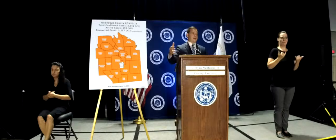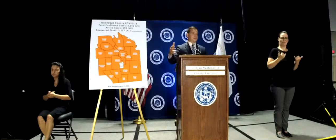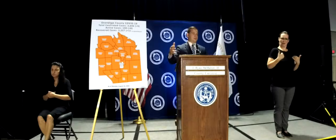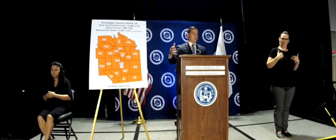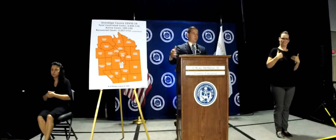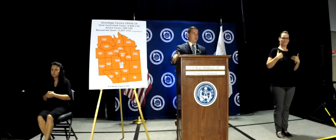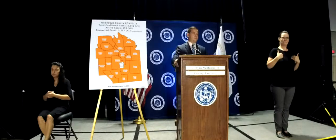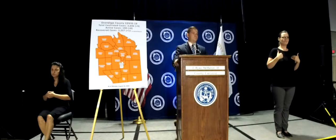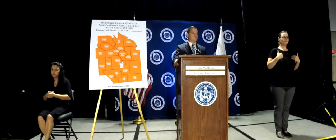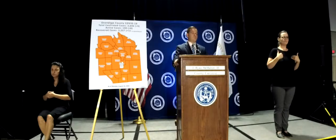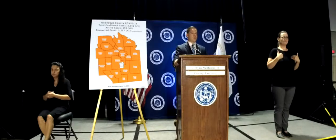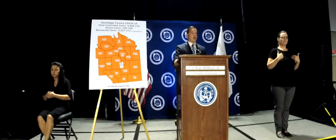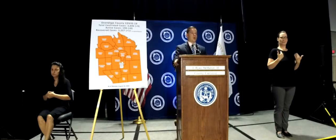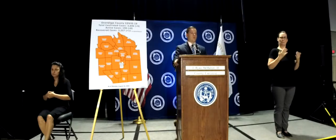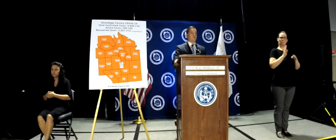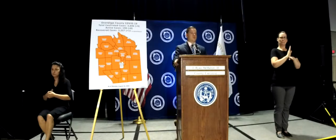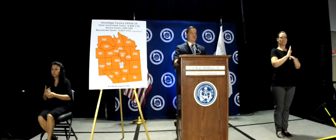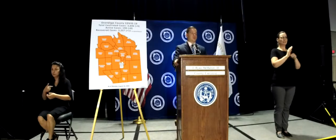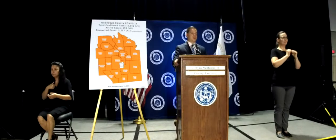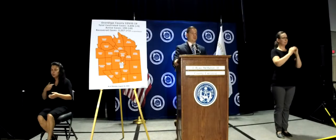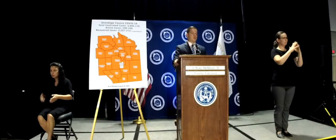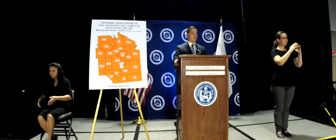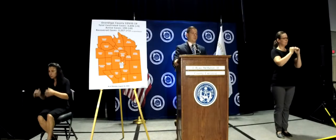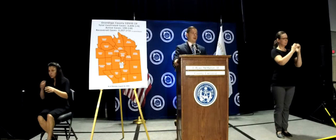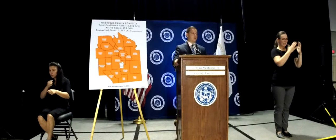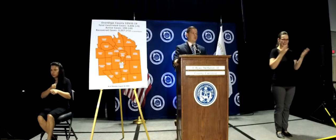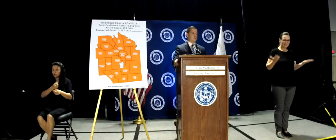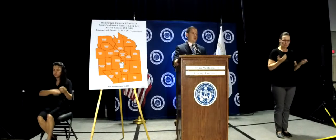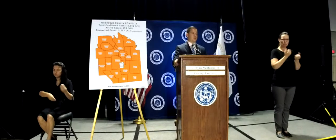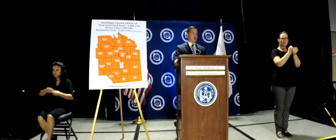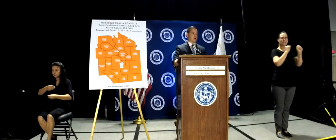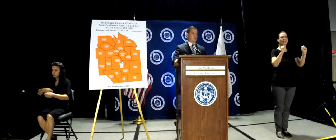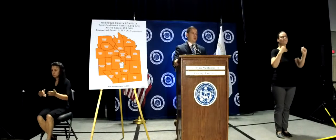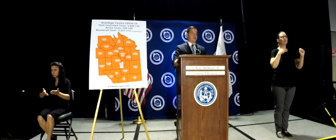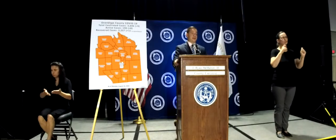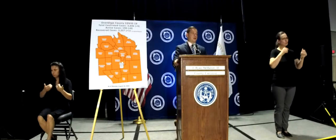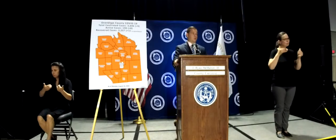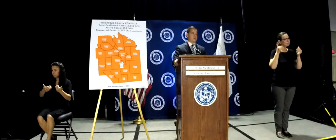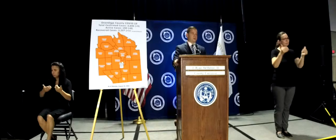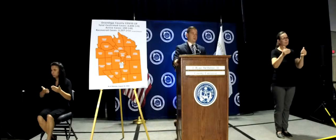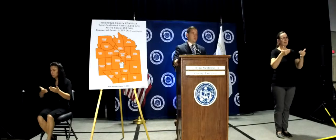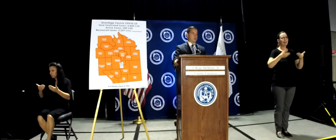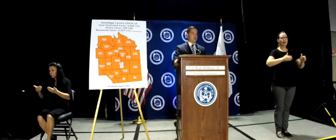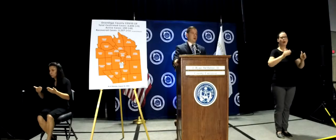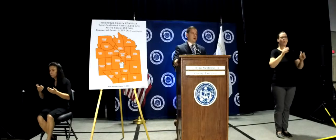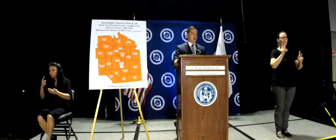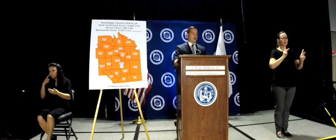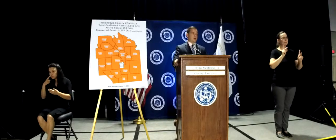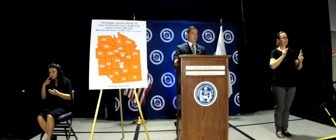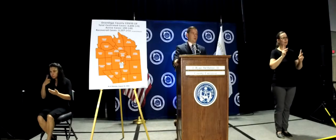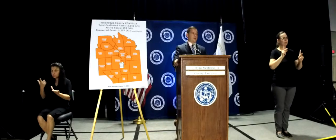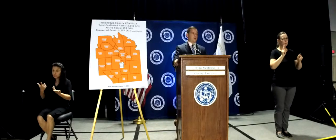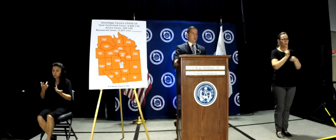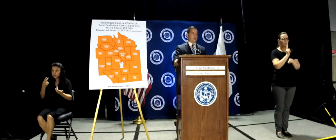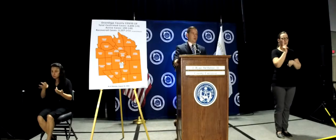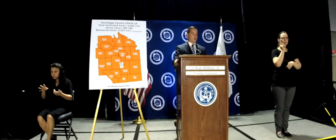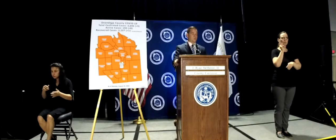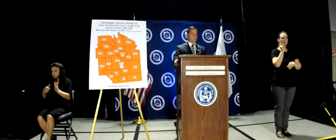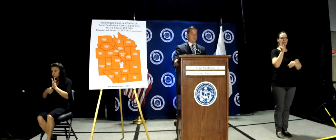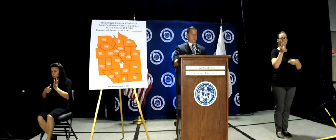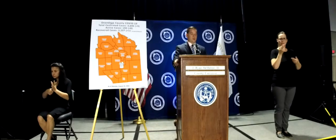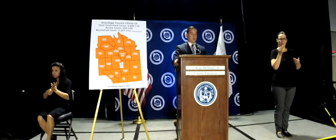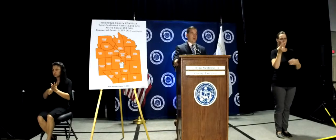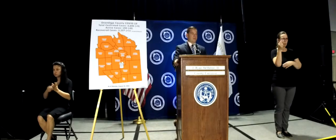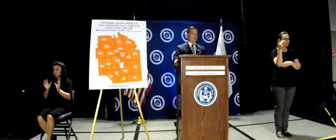up capacity a little bit. We've positioned ourselves where the medical infrastructure in our community is not at risk. We can do what we need to